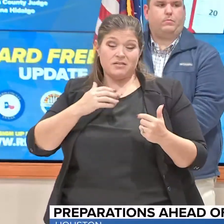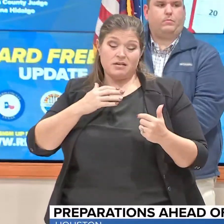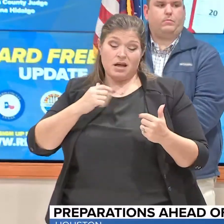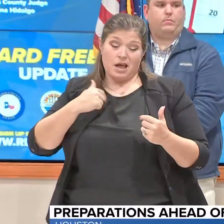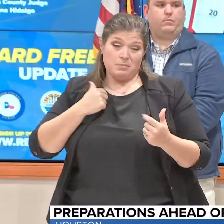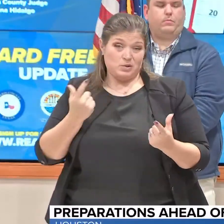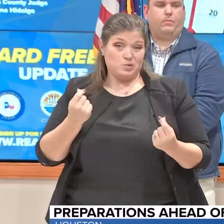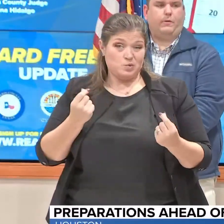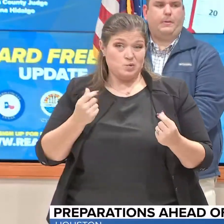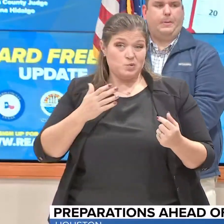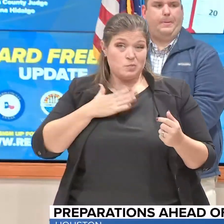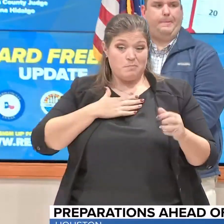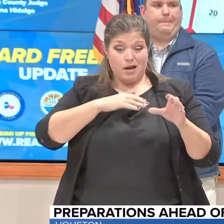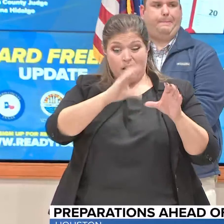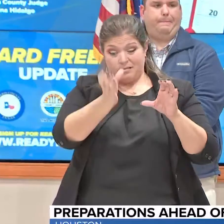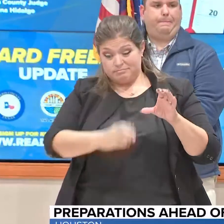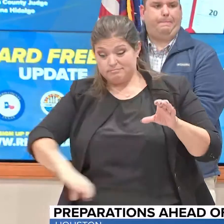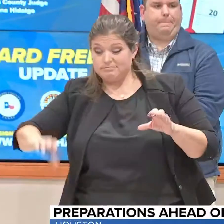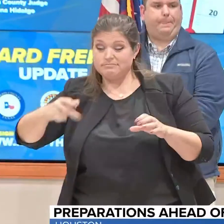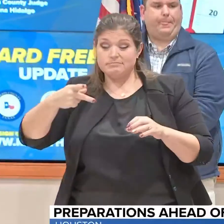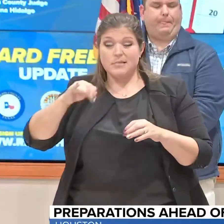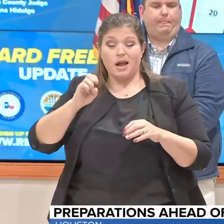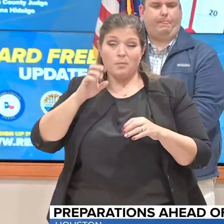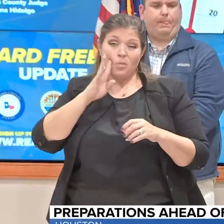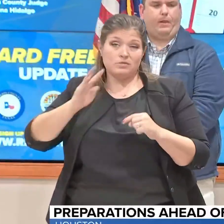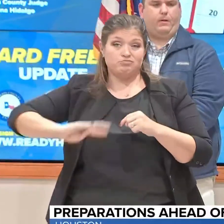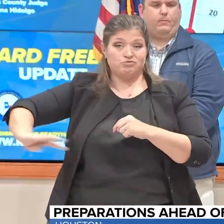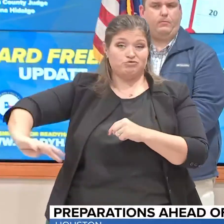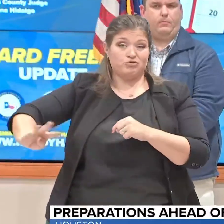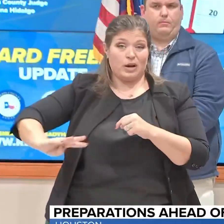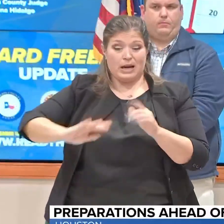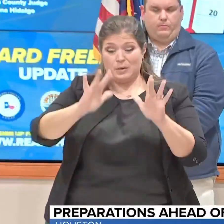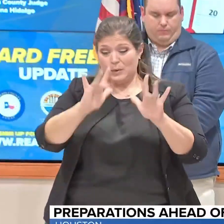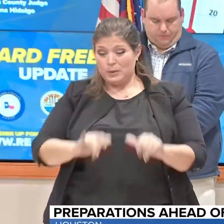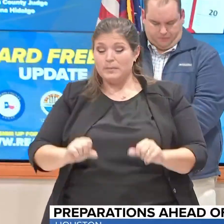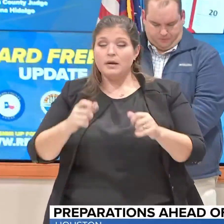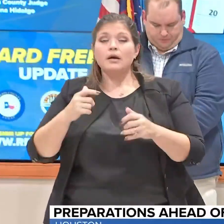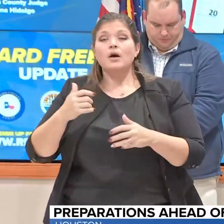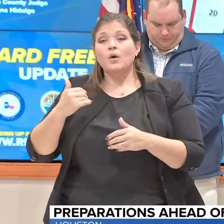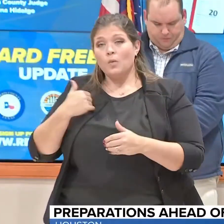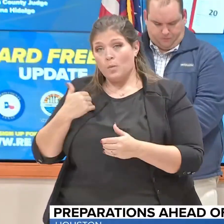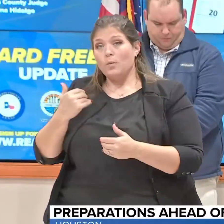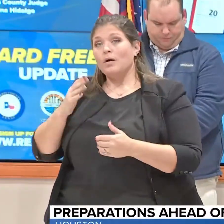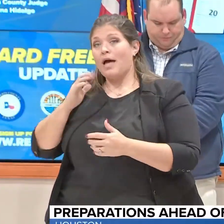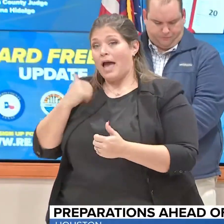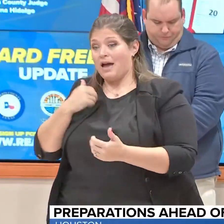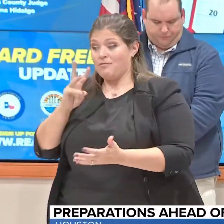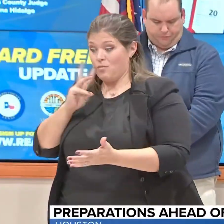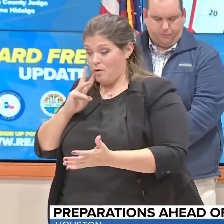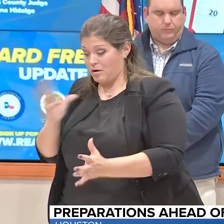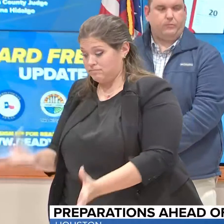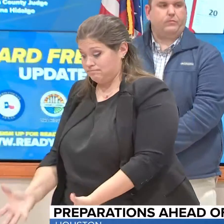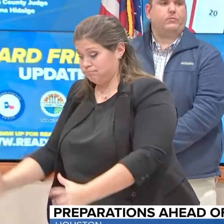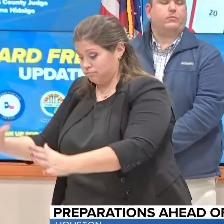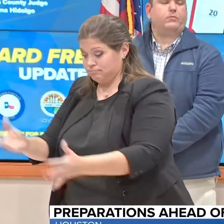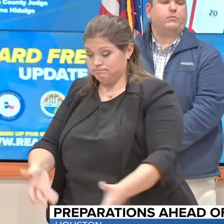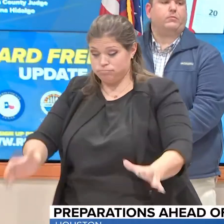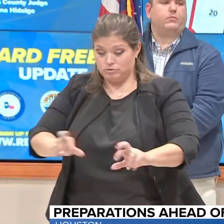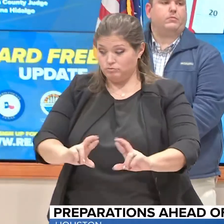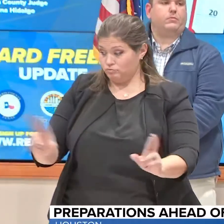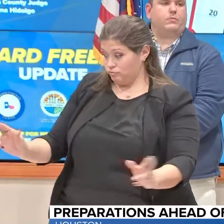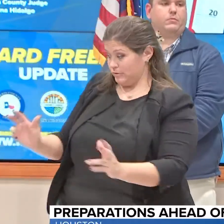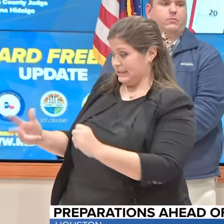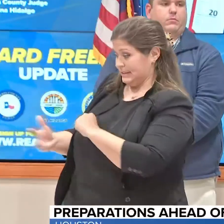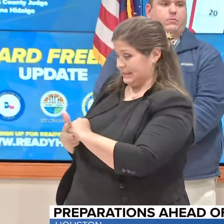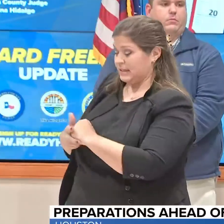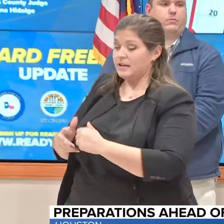house. I'll go out, you know, we'll fill the toilets up in an extra pitcher. So if somebody needs to use it overnight, turn the valve off, drain the pipes, go to bed, get up in